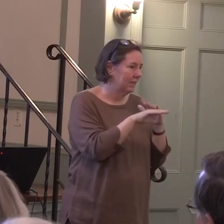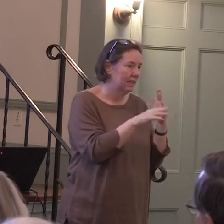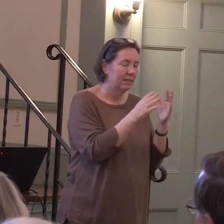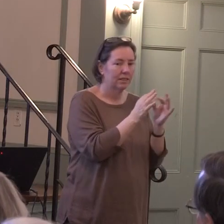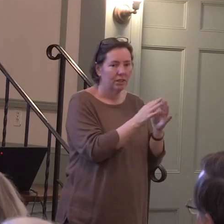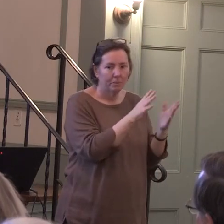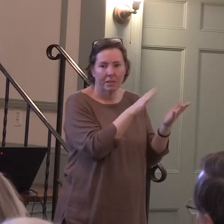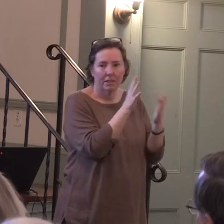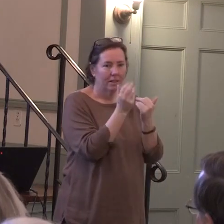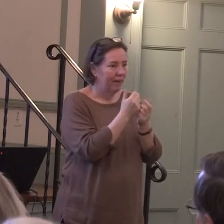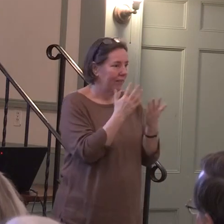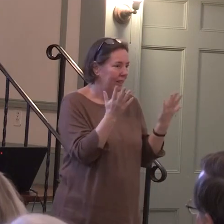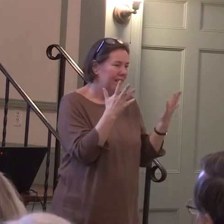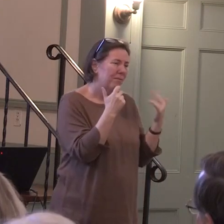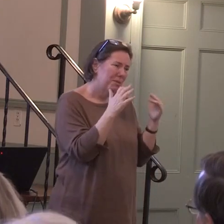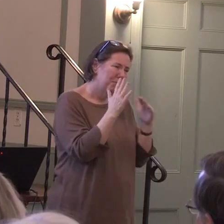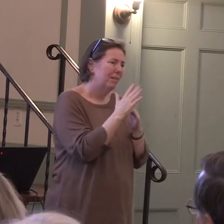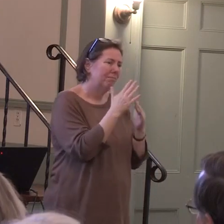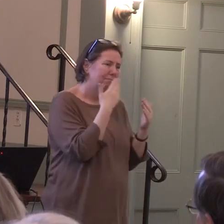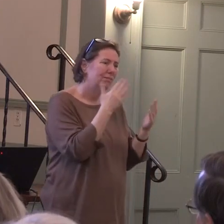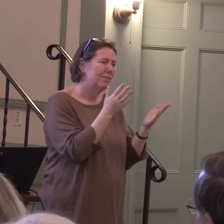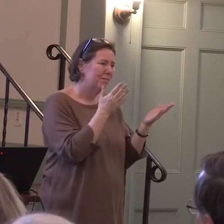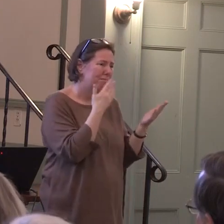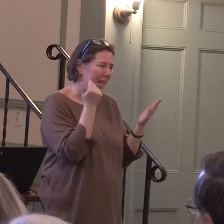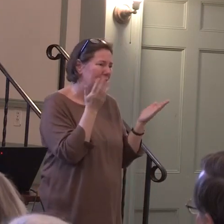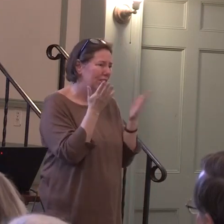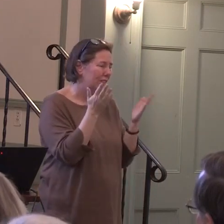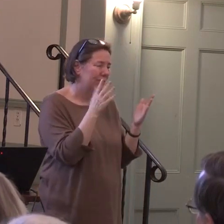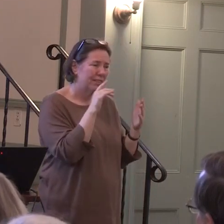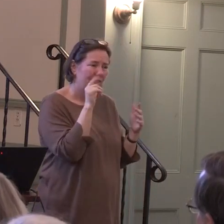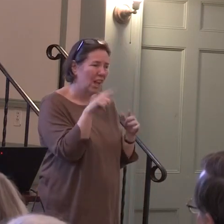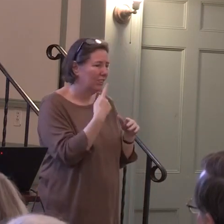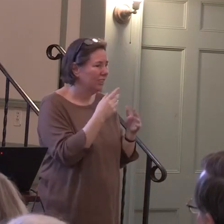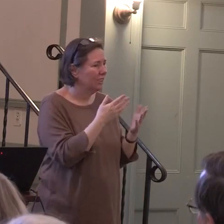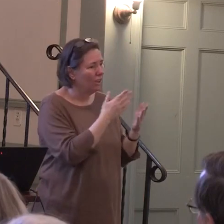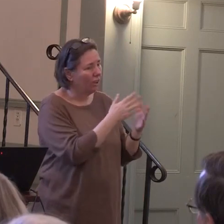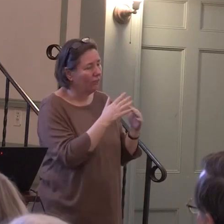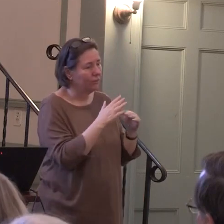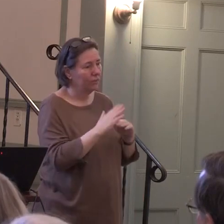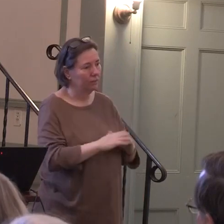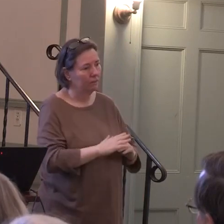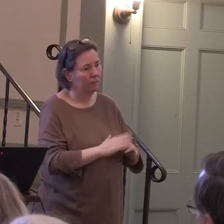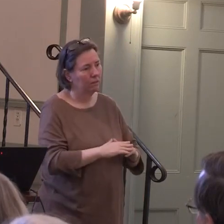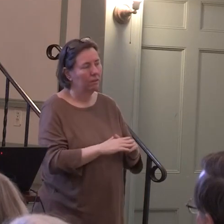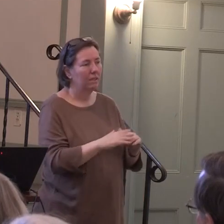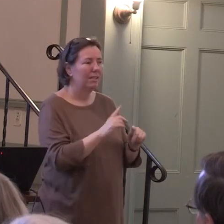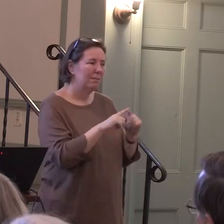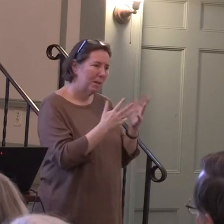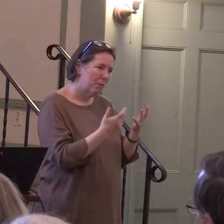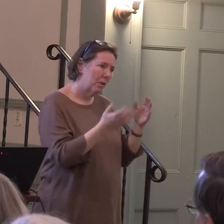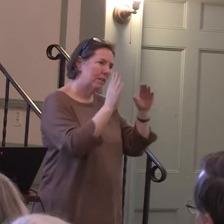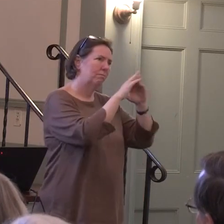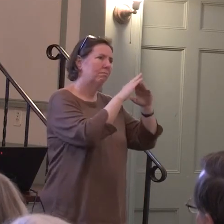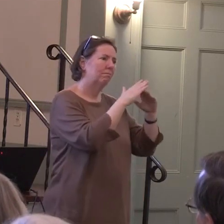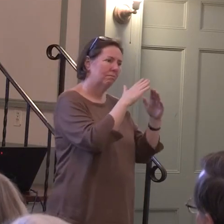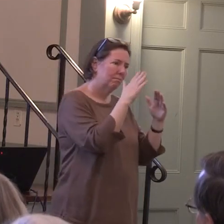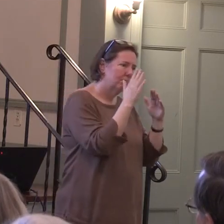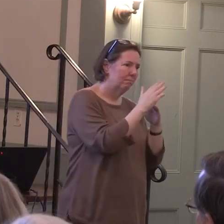we want to offer the best service. It's not about just offering access. We want to be the best.